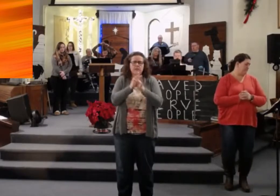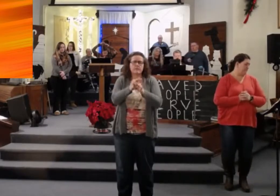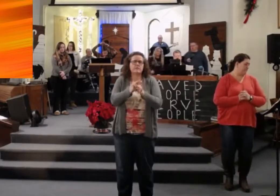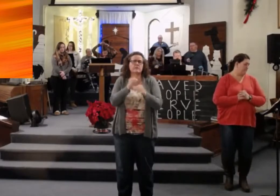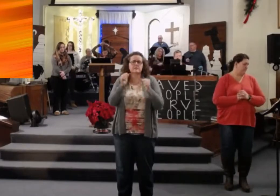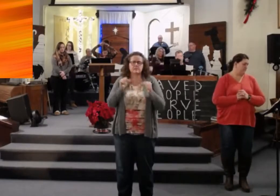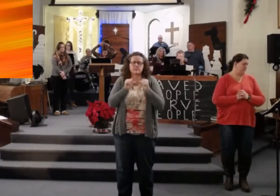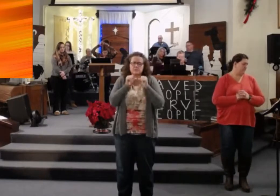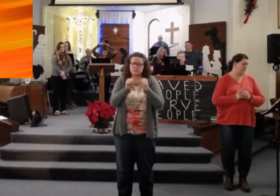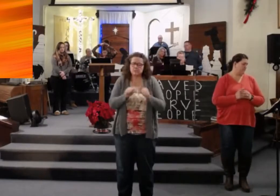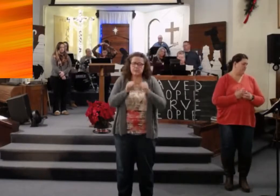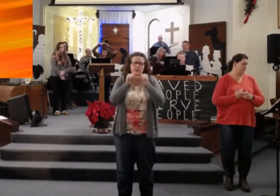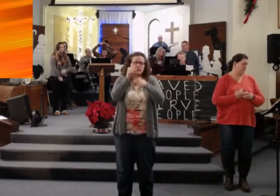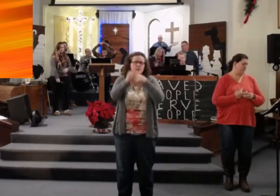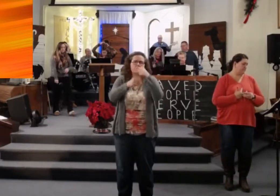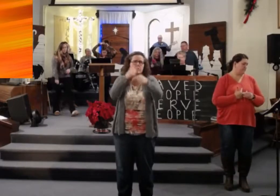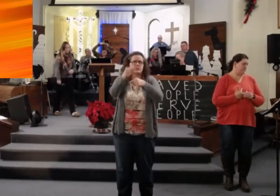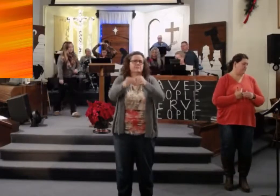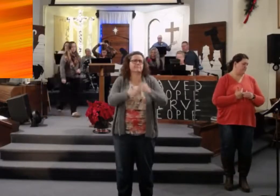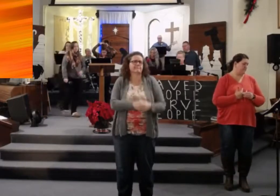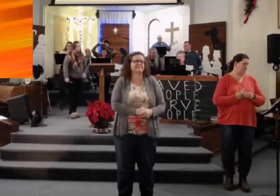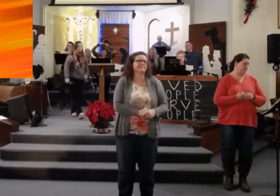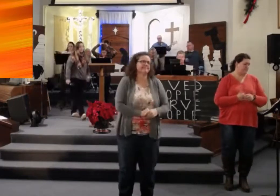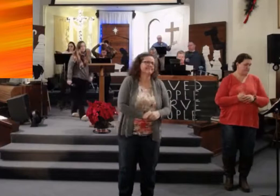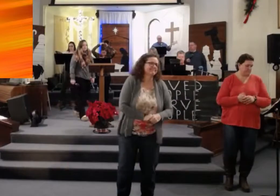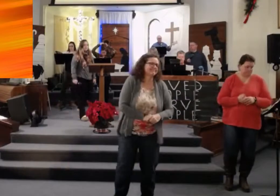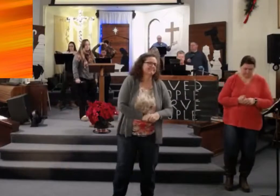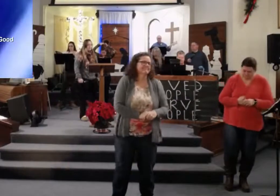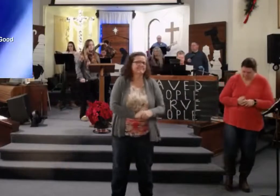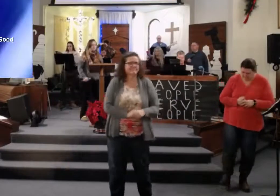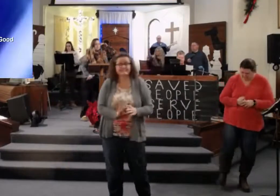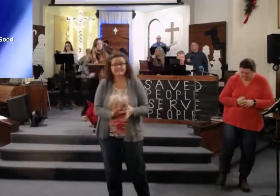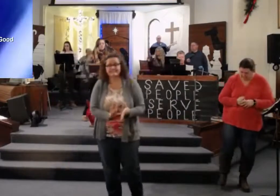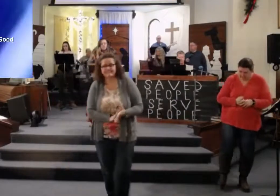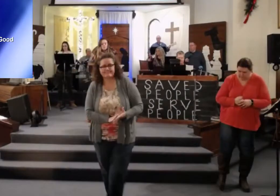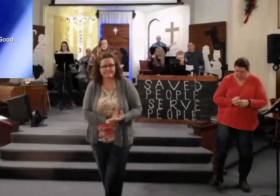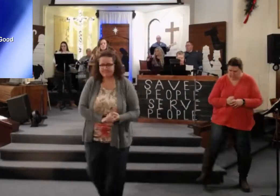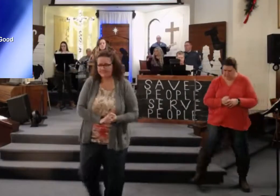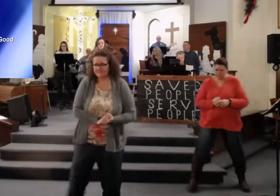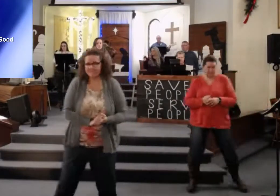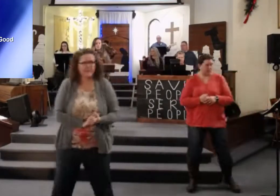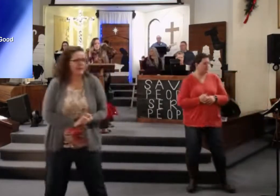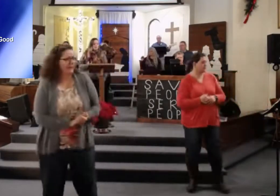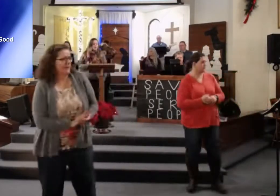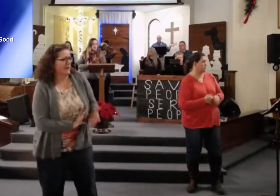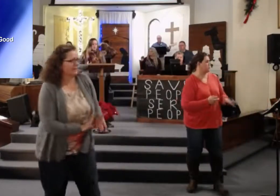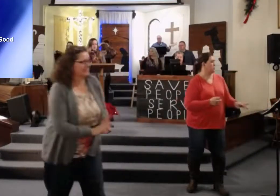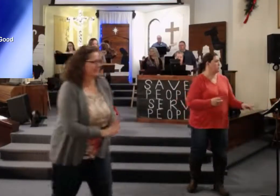generation.